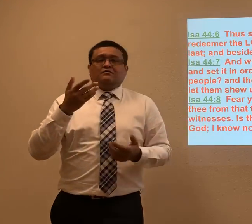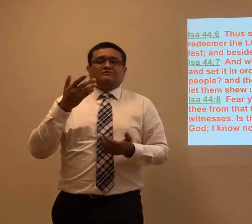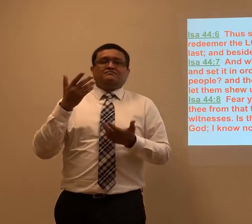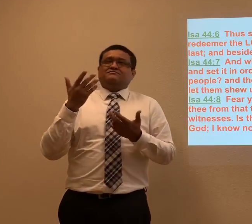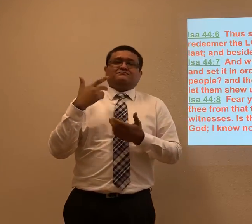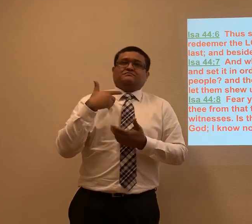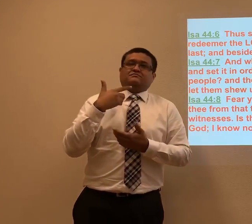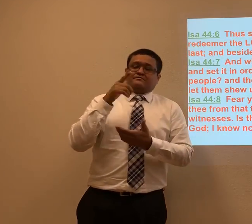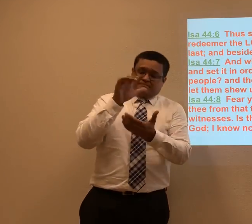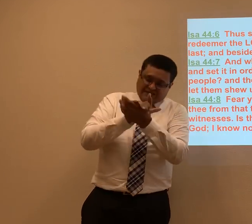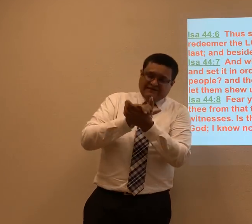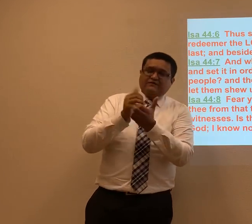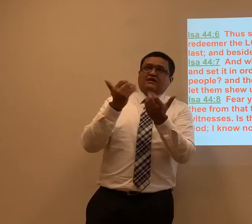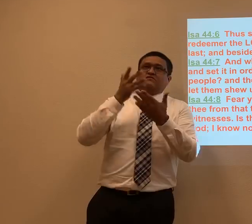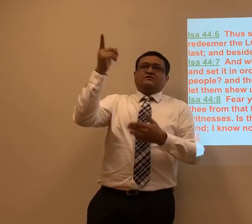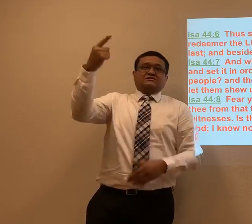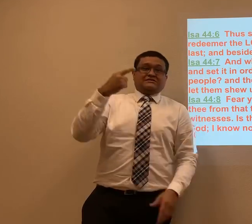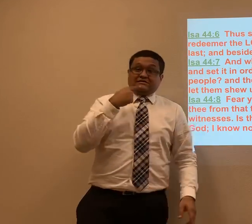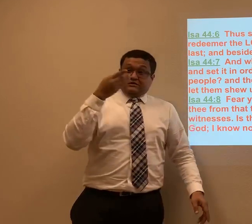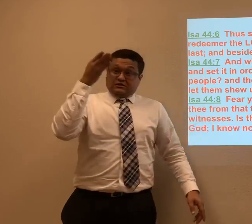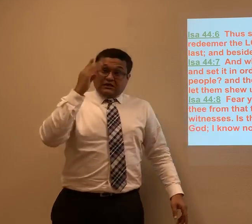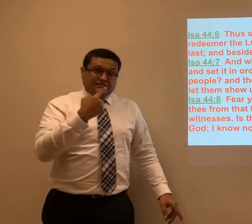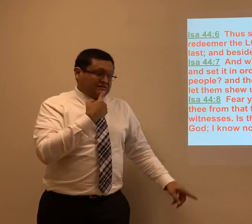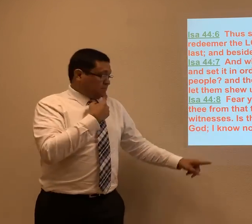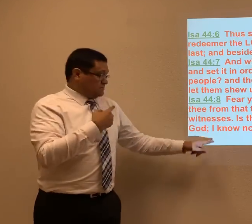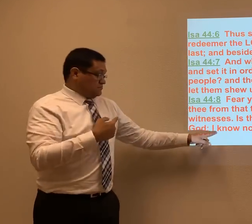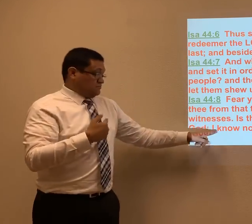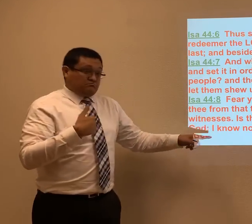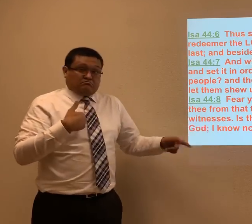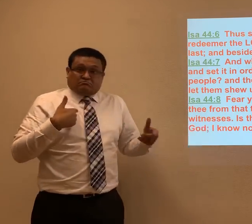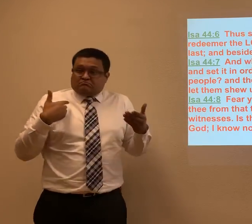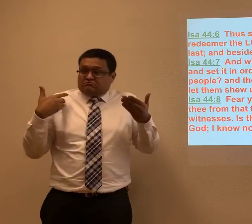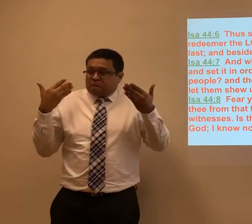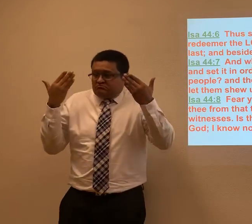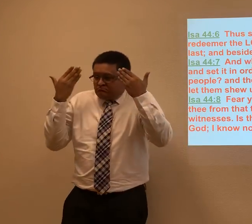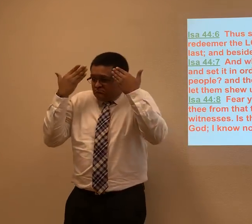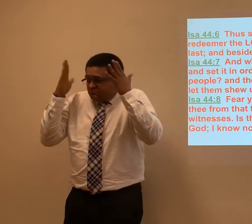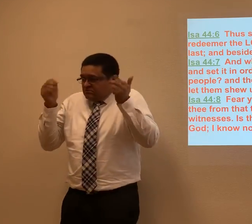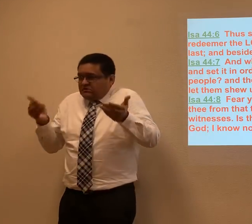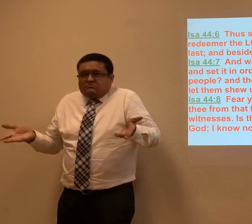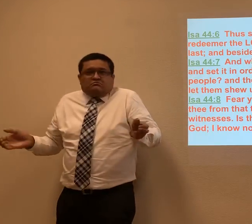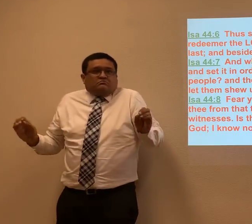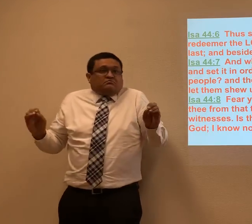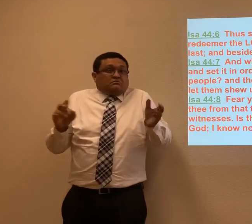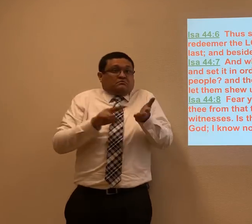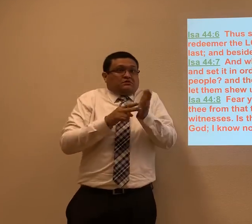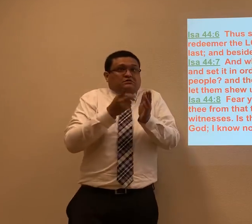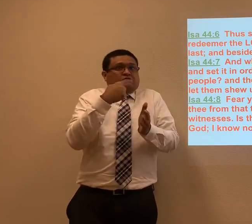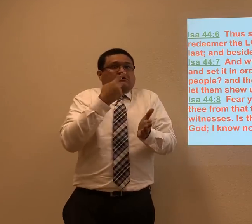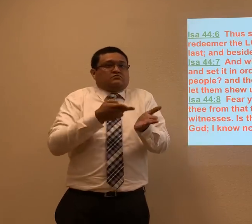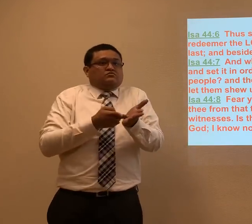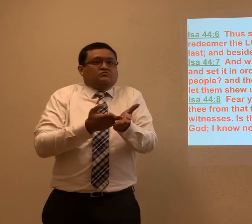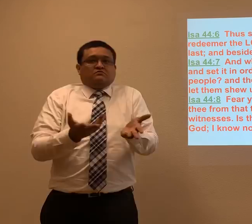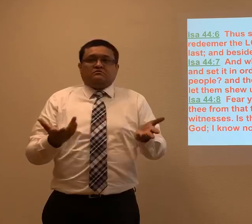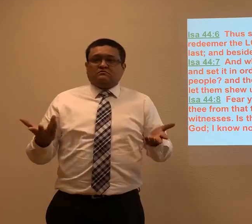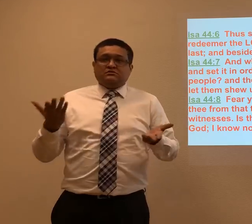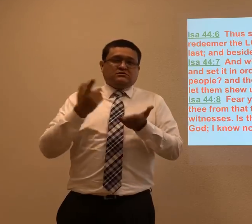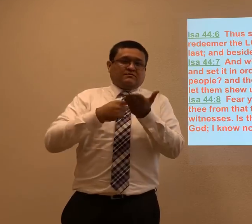never lies. He cannot lie. So we believe everything that God says. He says, I don't know any. And he tells the